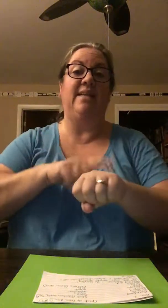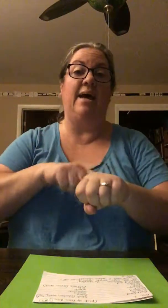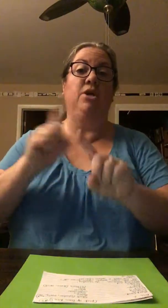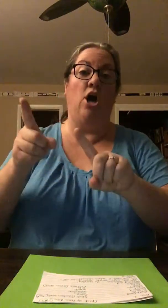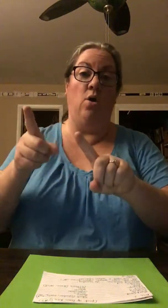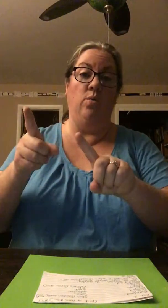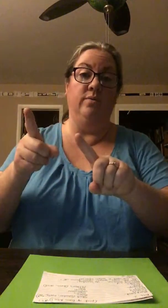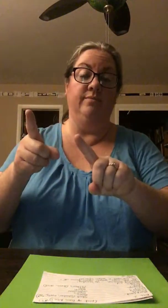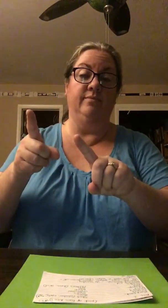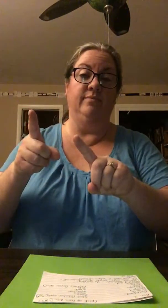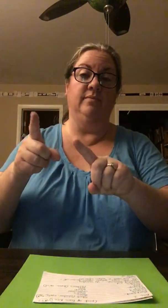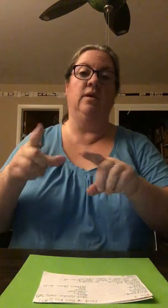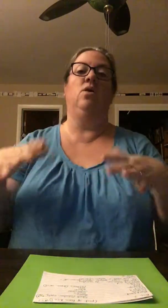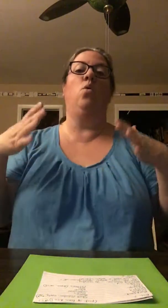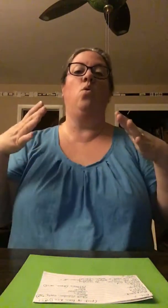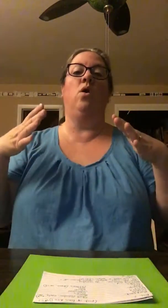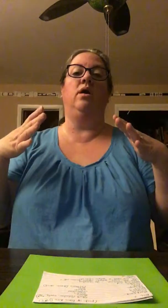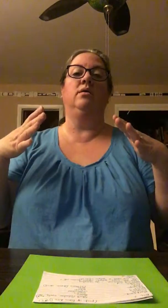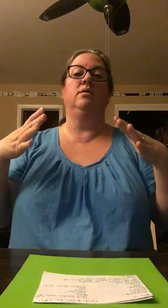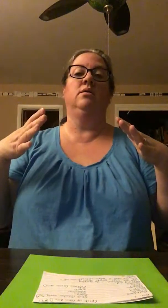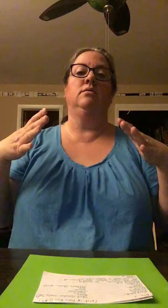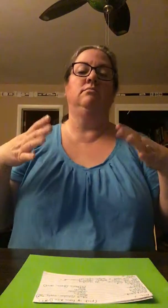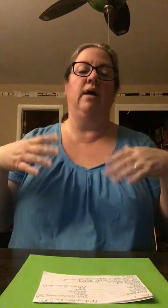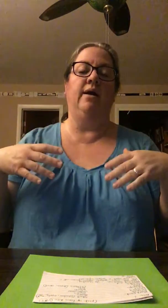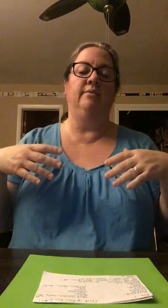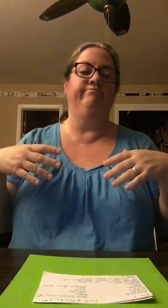time to go. Or,